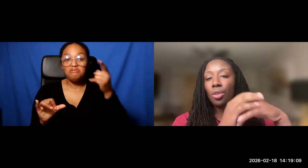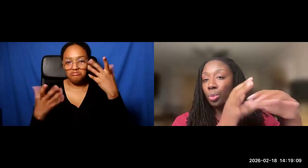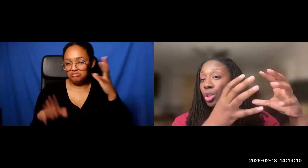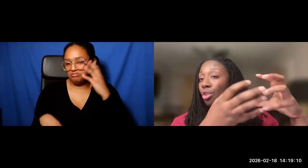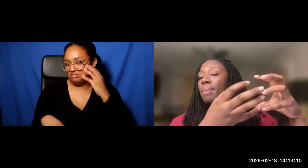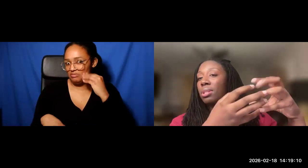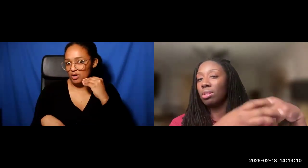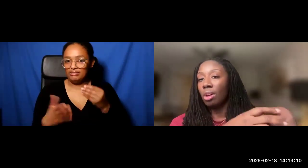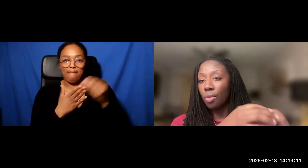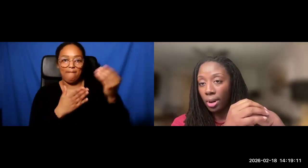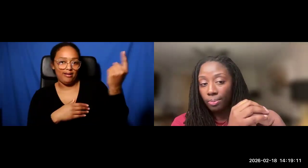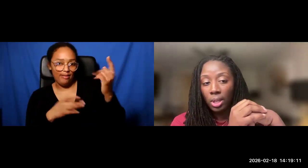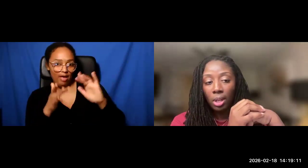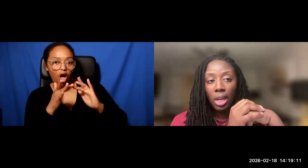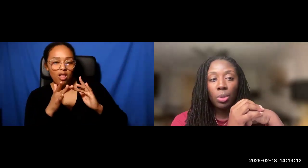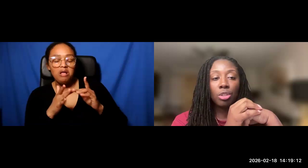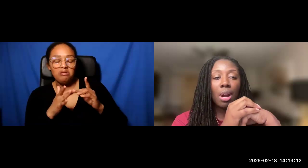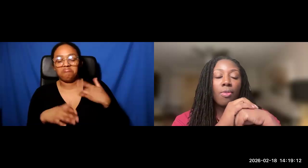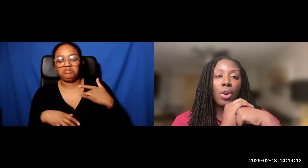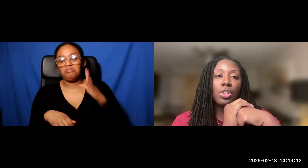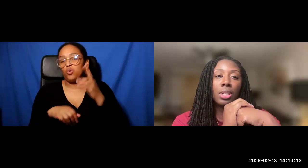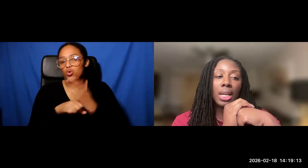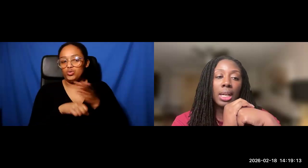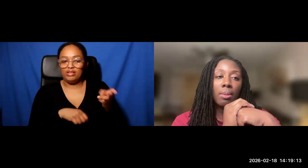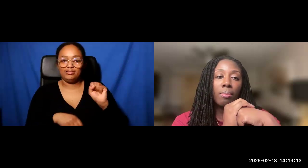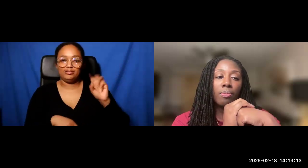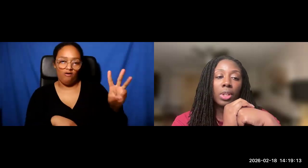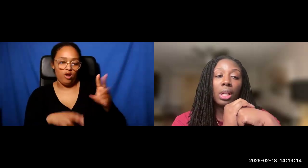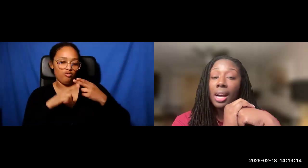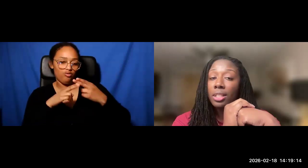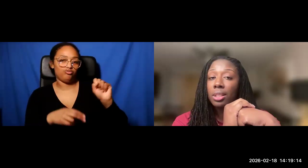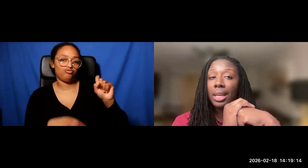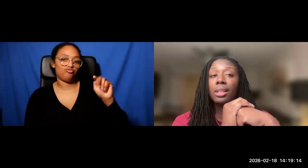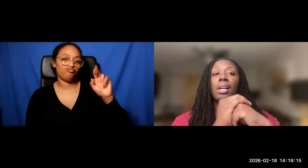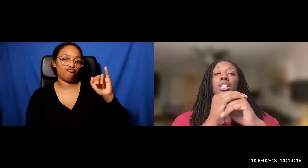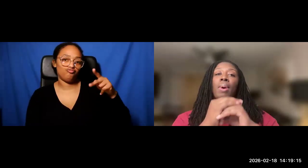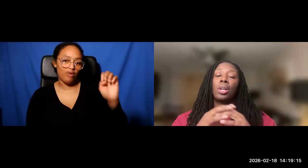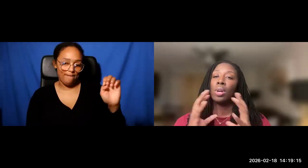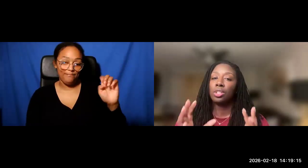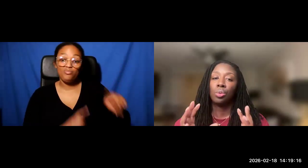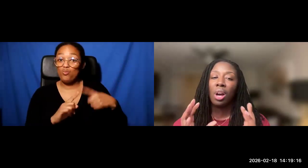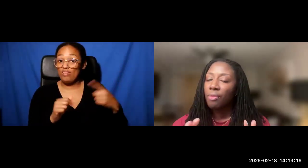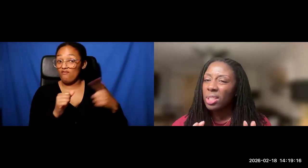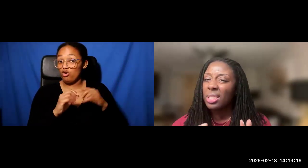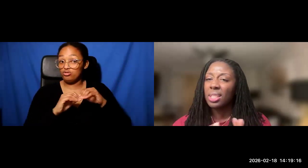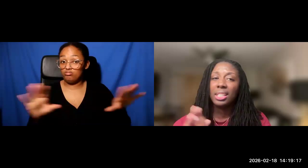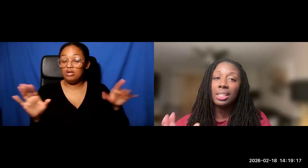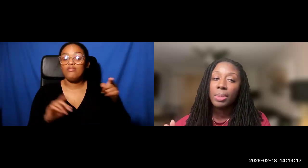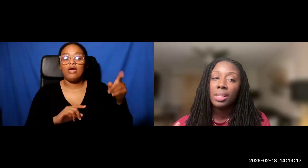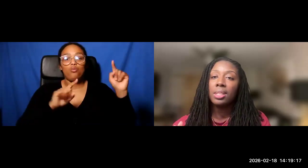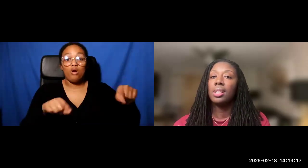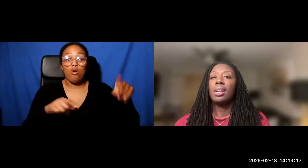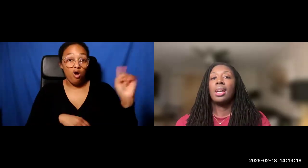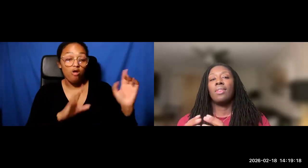your credit card through Stripe's software. And when Stripe first launched, they launched by going to conferences